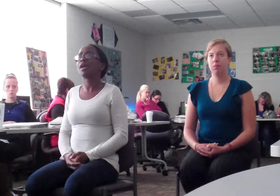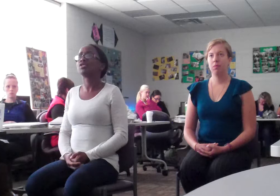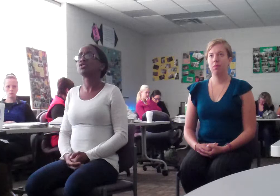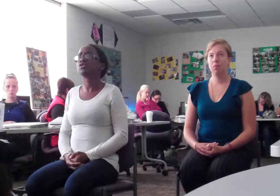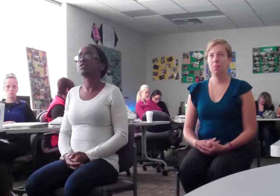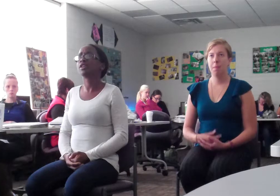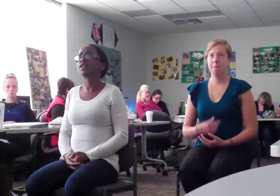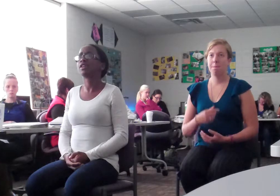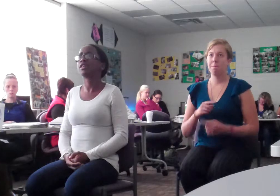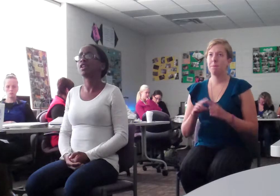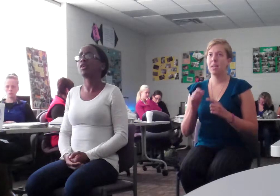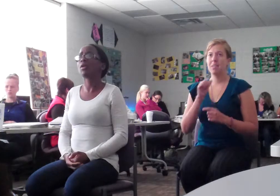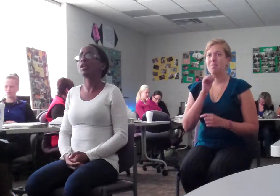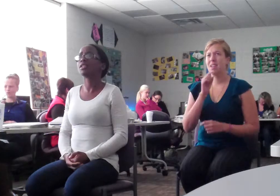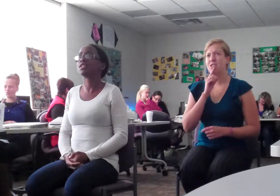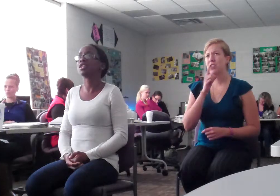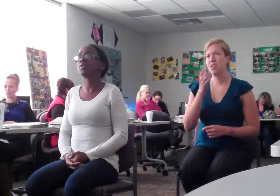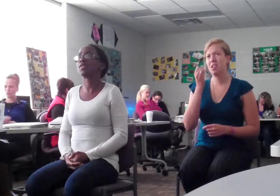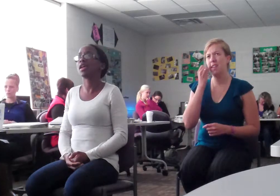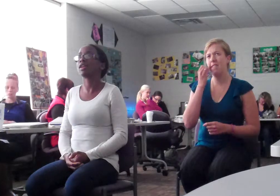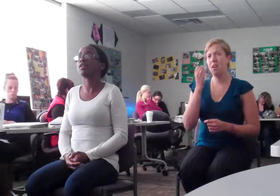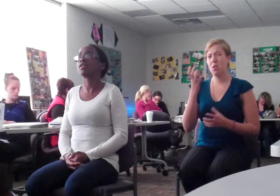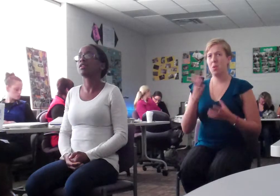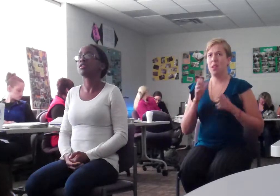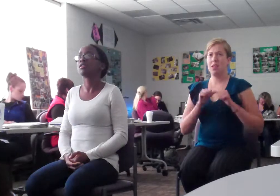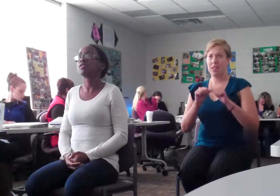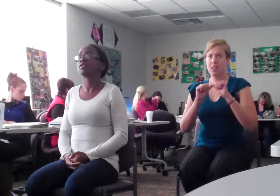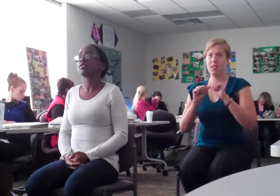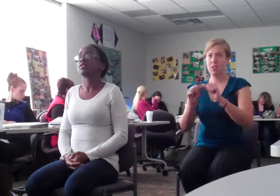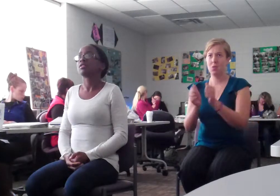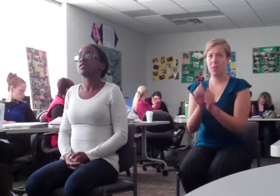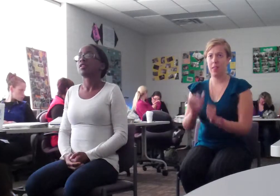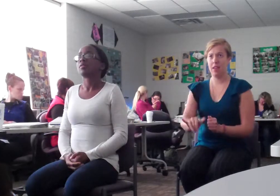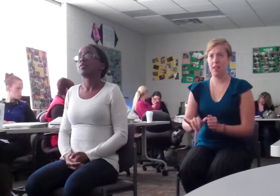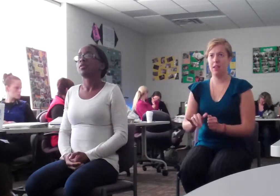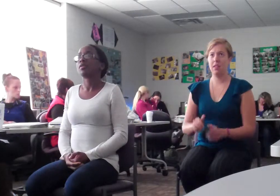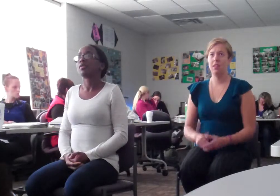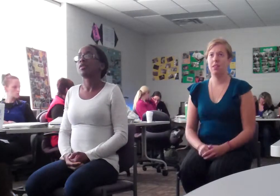But I'm not sure if I want to continue with that.